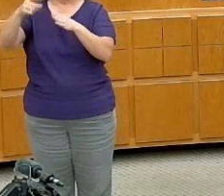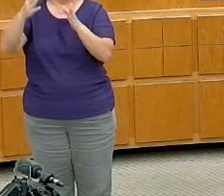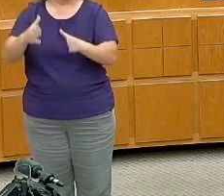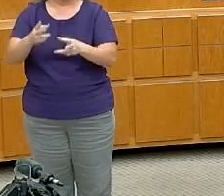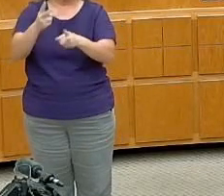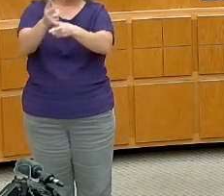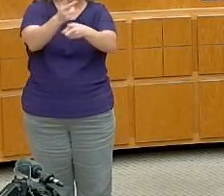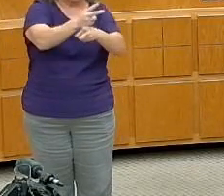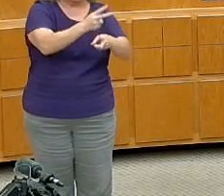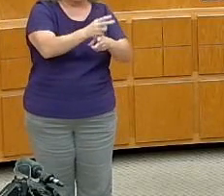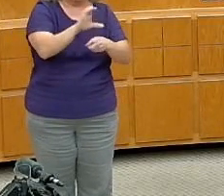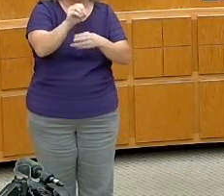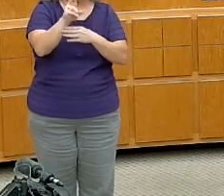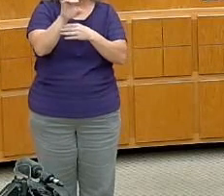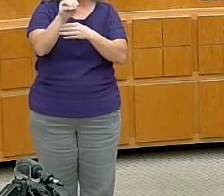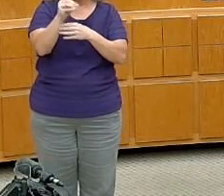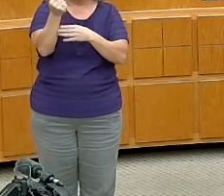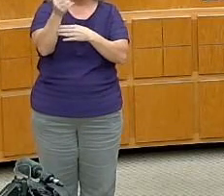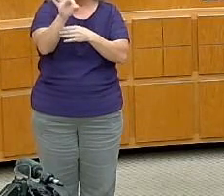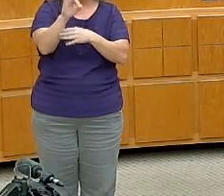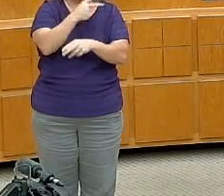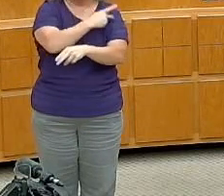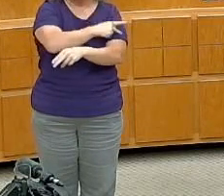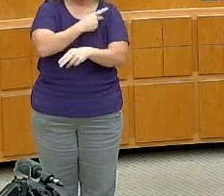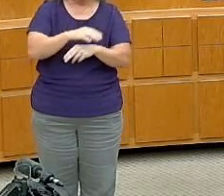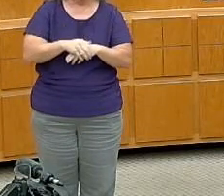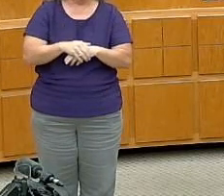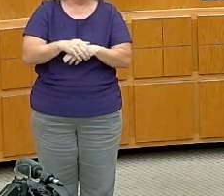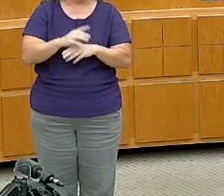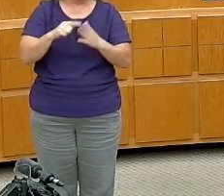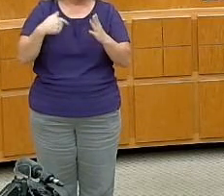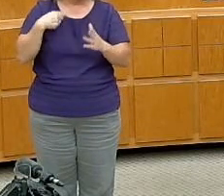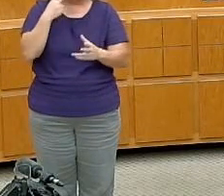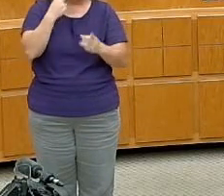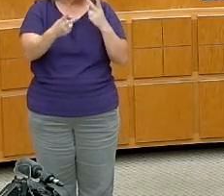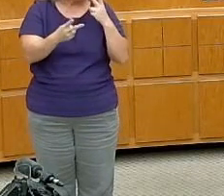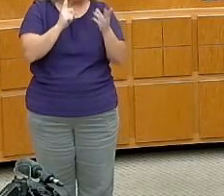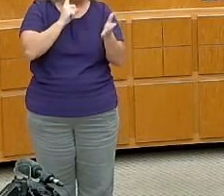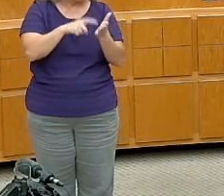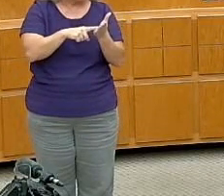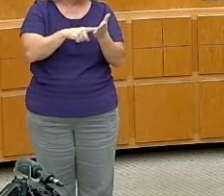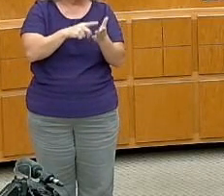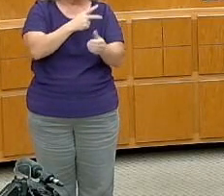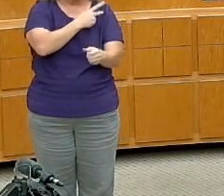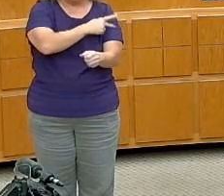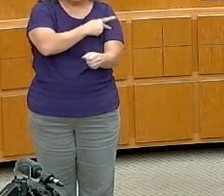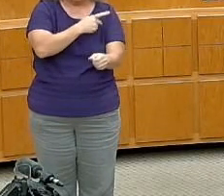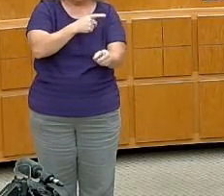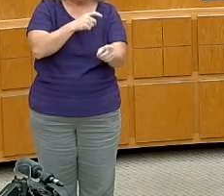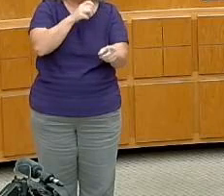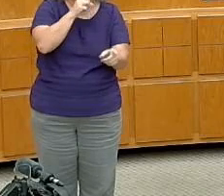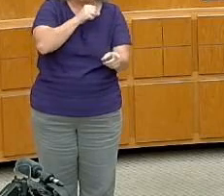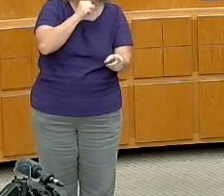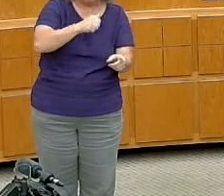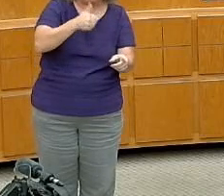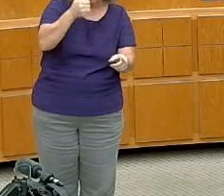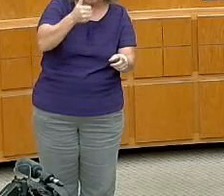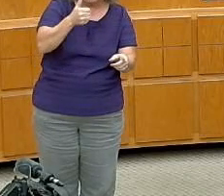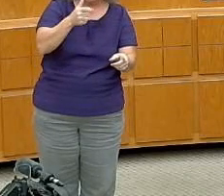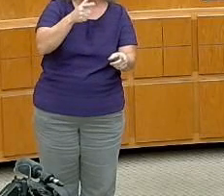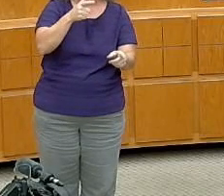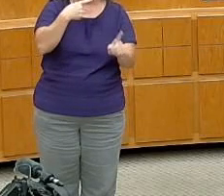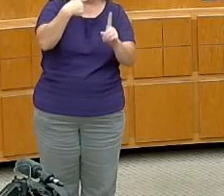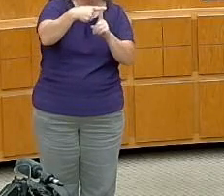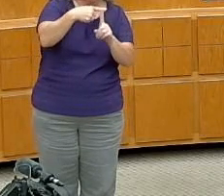we've been seeing in the hospitals, the patients are elderly who have other medical conditions like